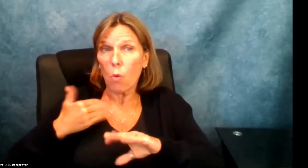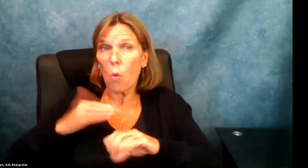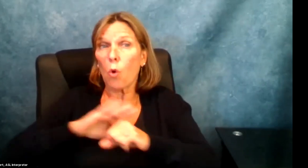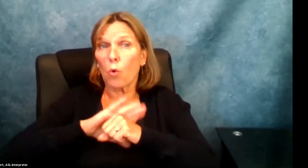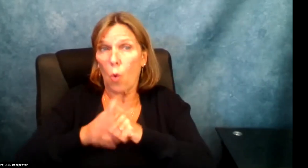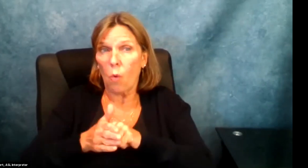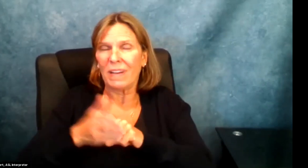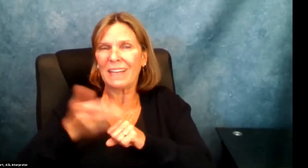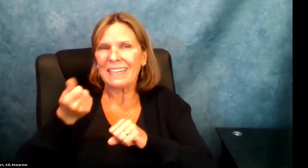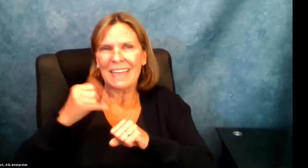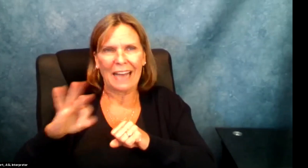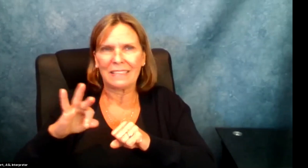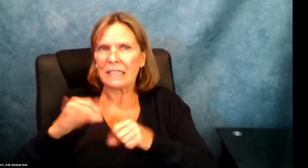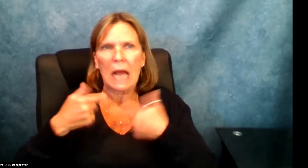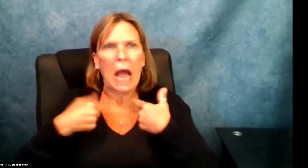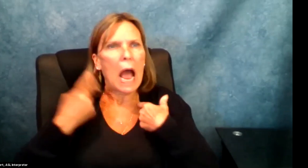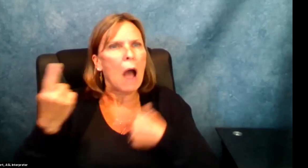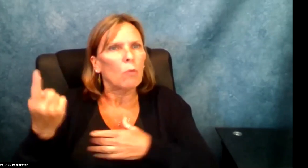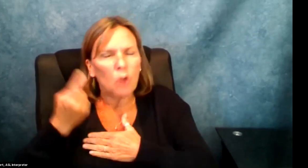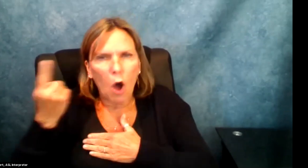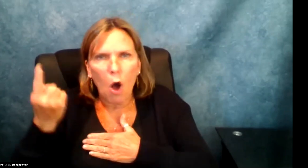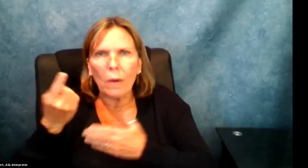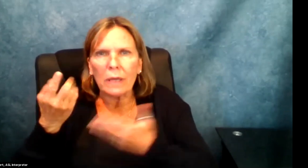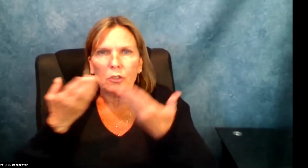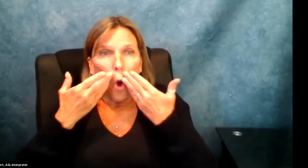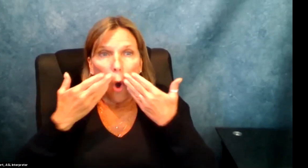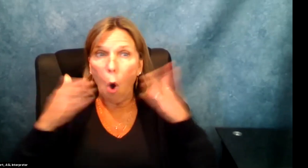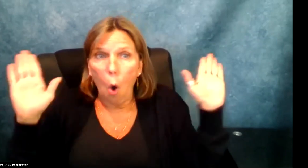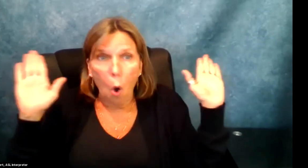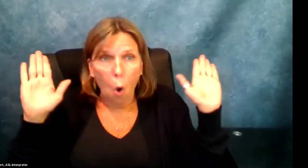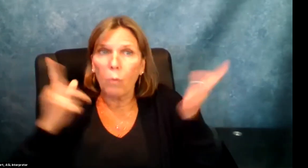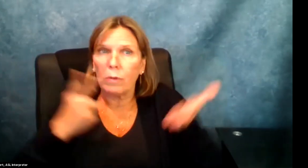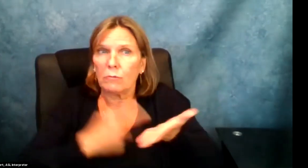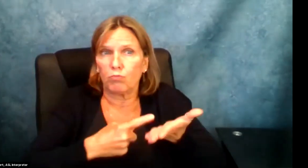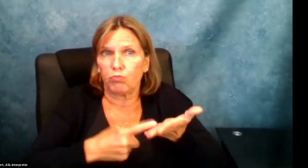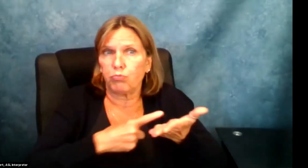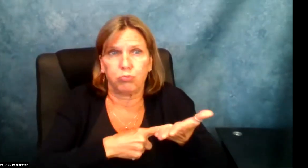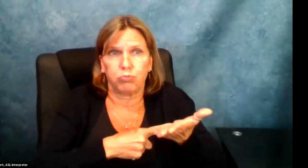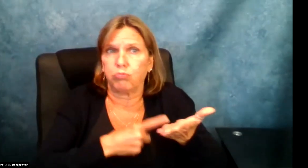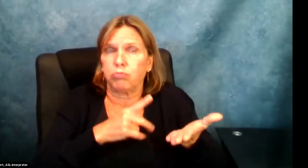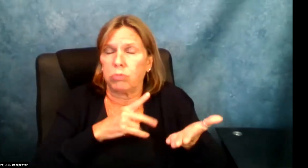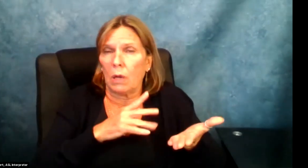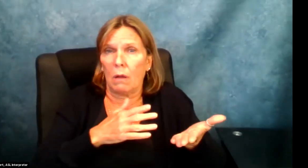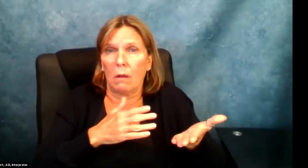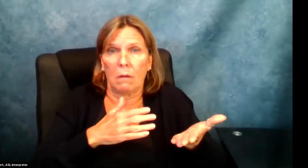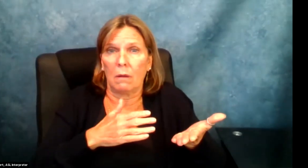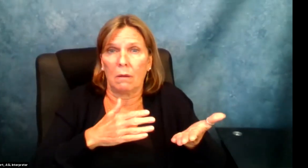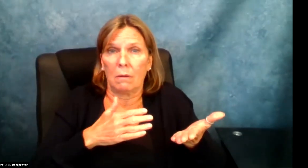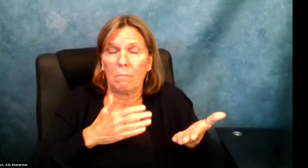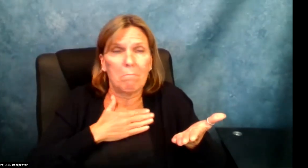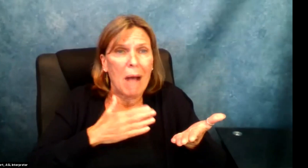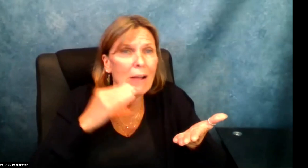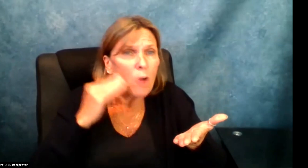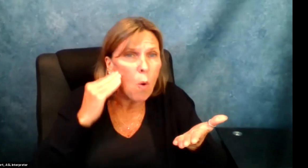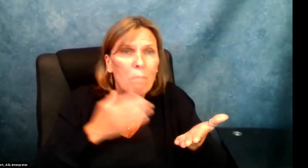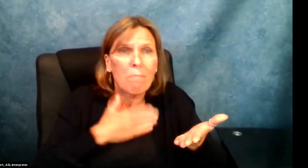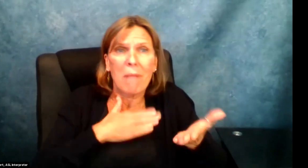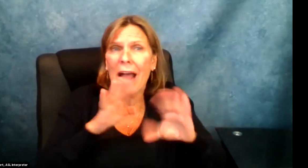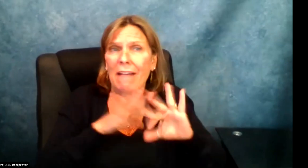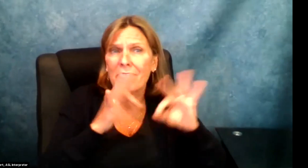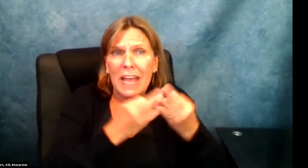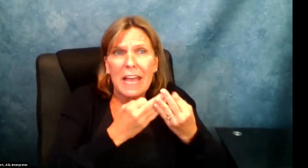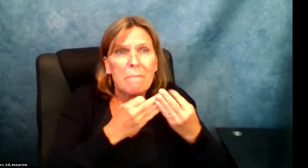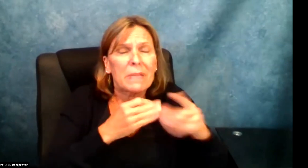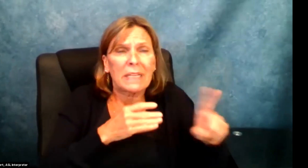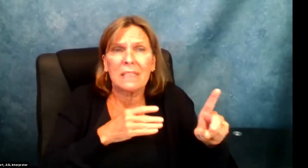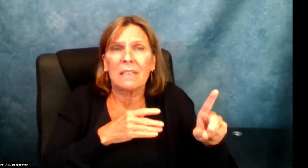was really open to having because we've had that conversation at my house. My wife is very happy for me to present this, but she,